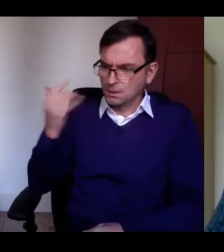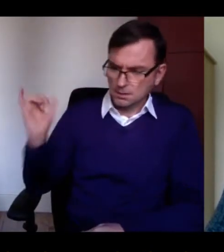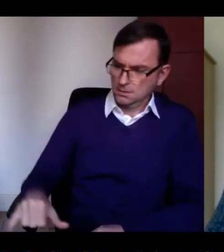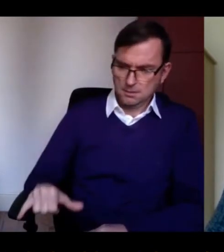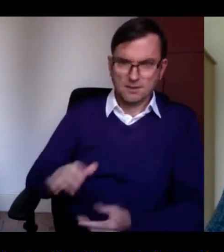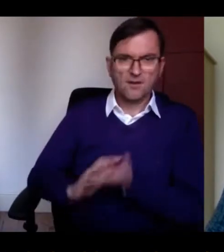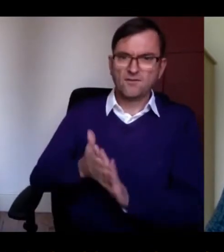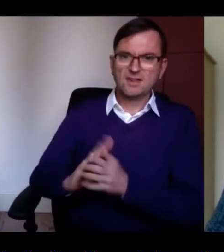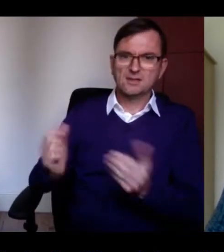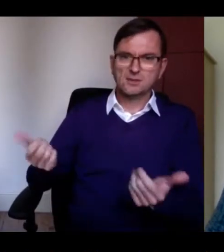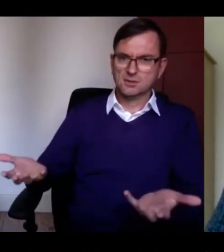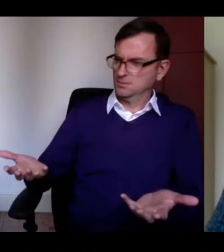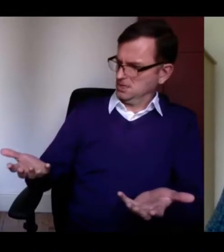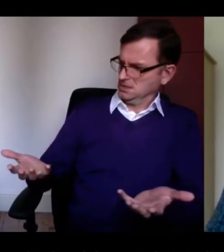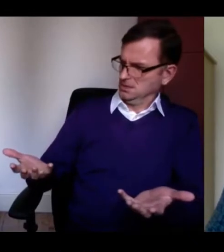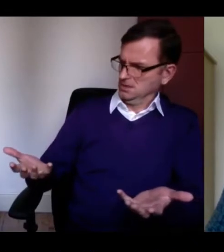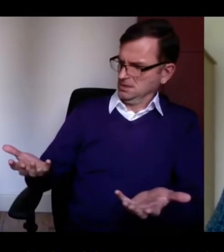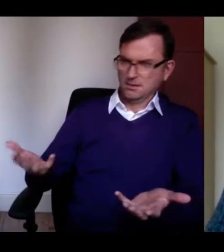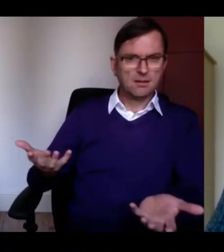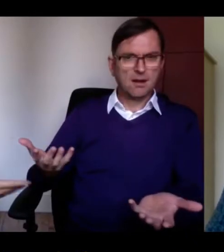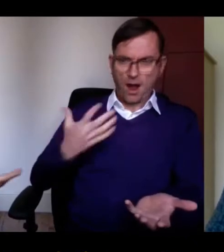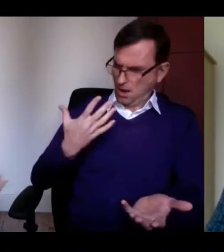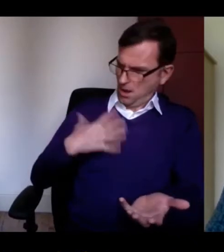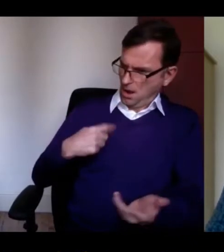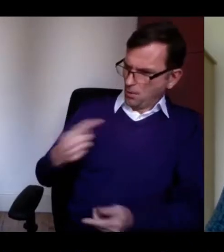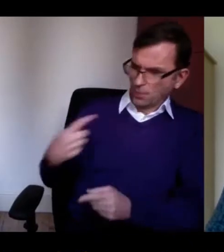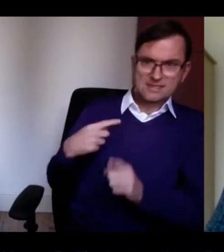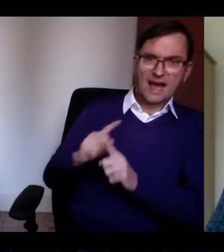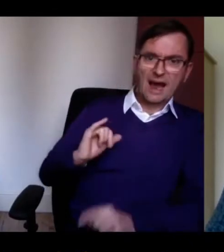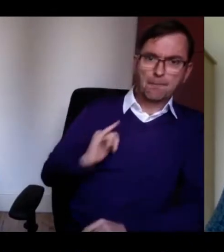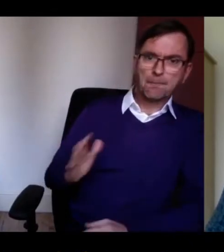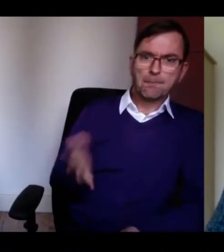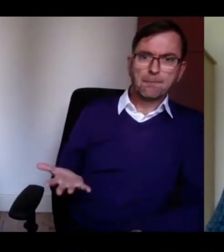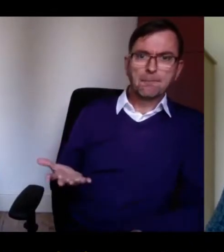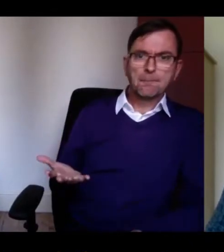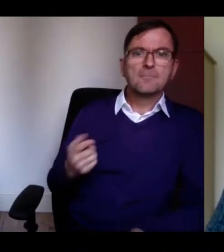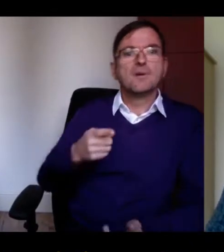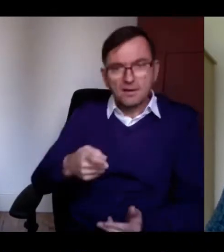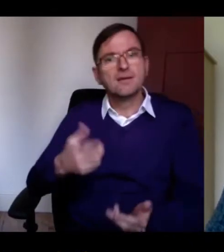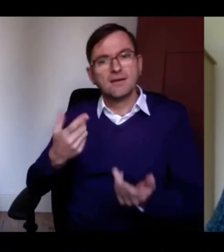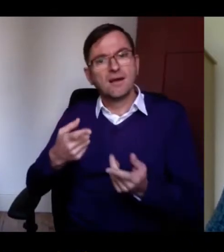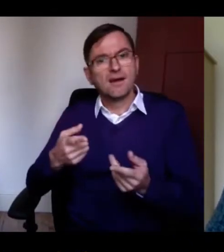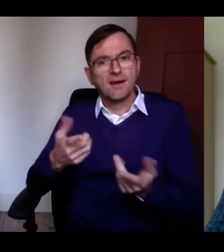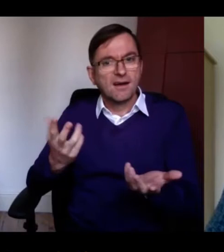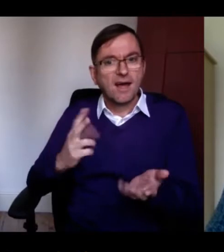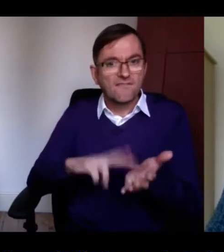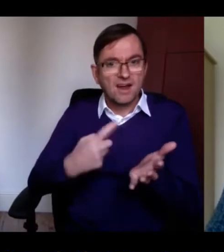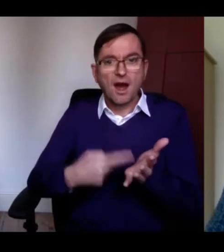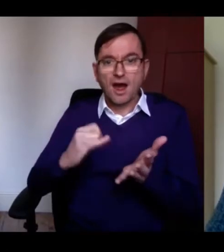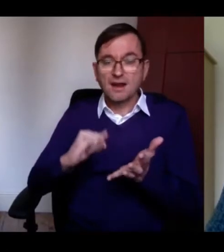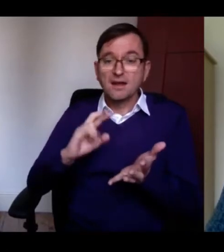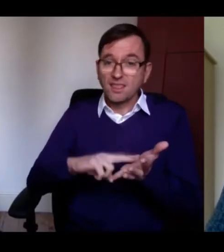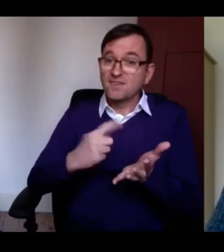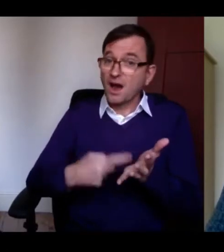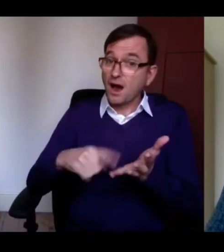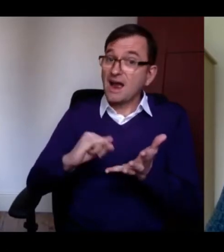someone, it's dealt with, put them on the phone, get on with their day. I can do that now. I wanted that saying for such a long time. Now I've got it.